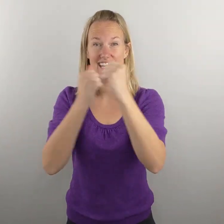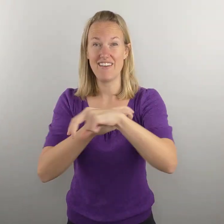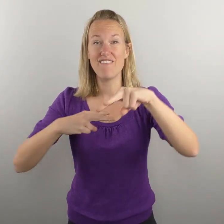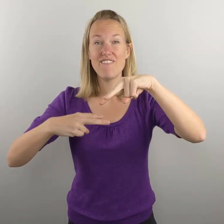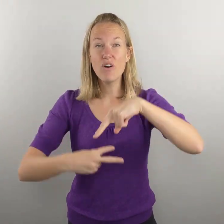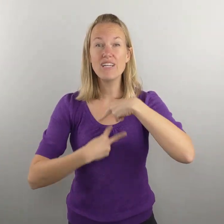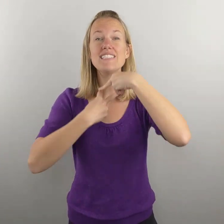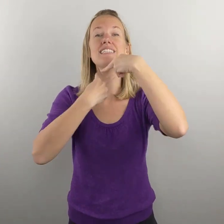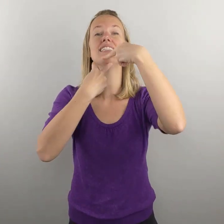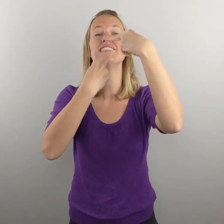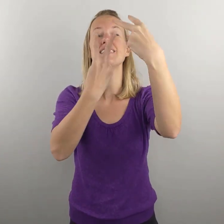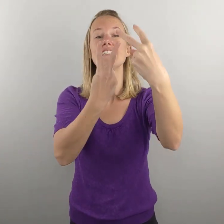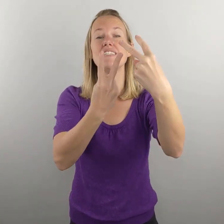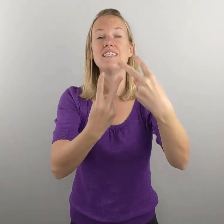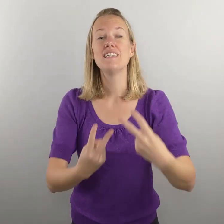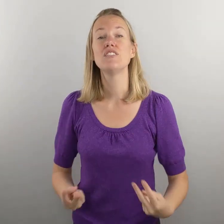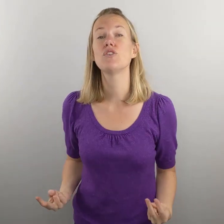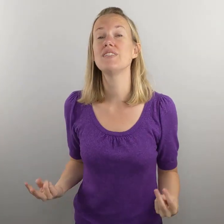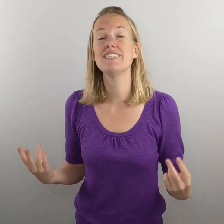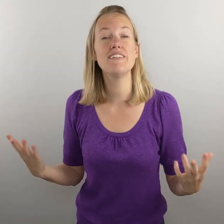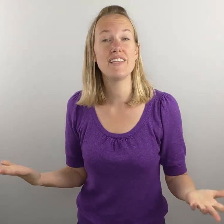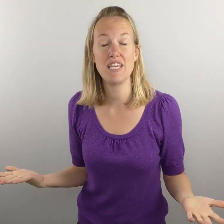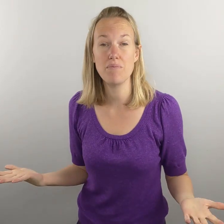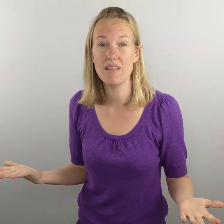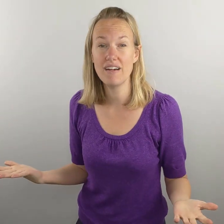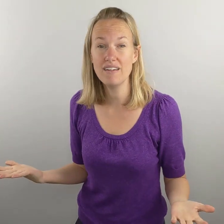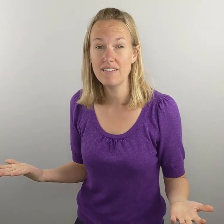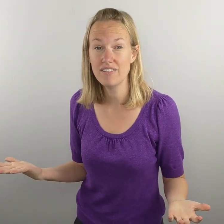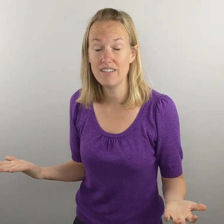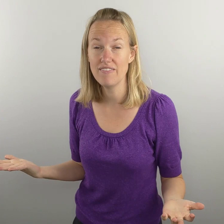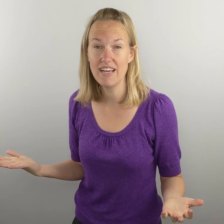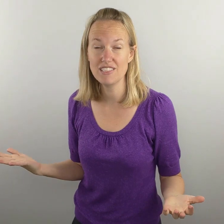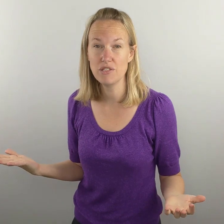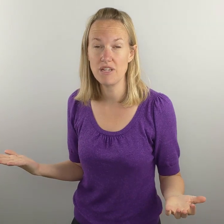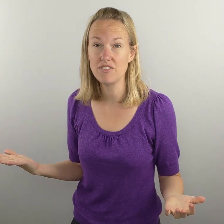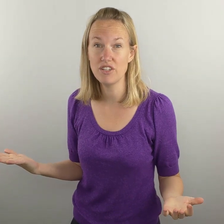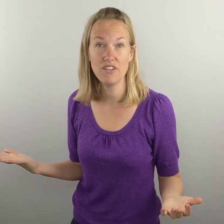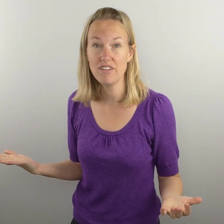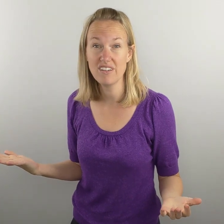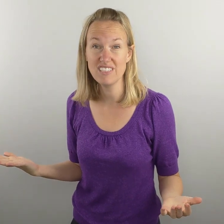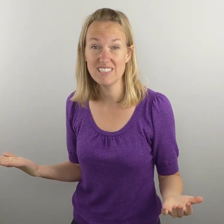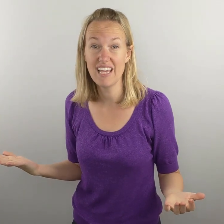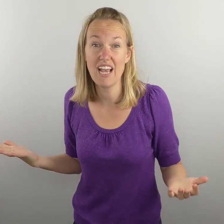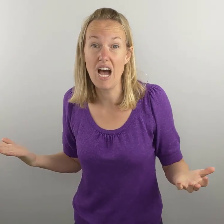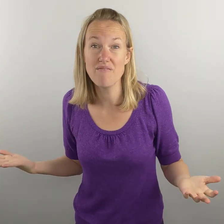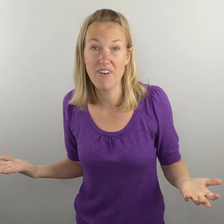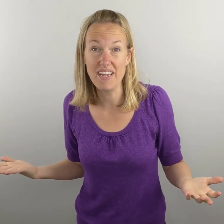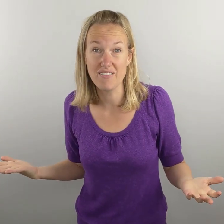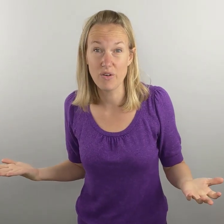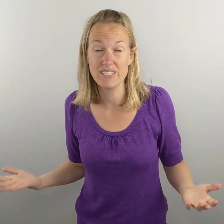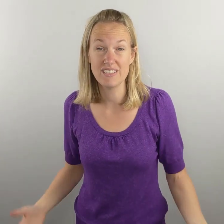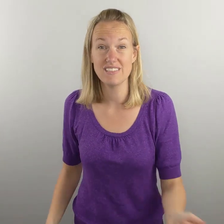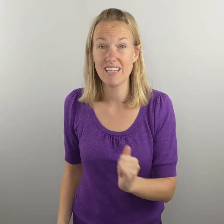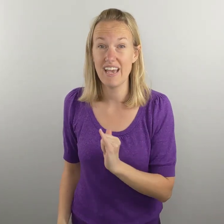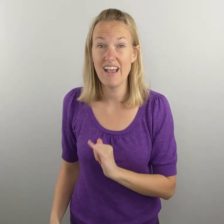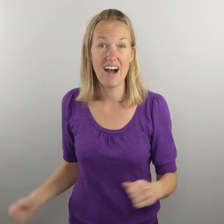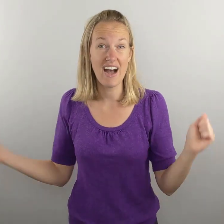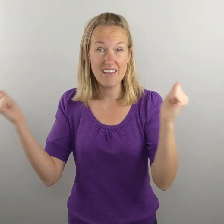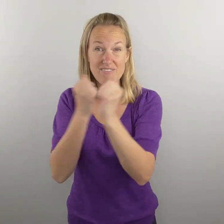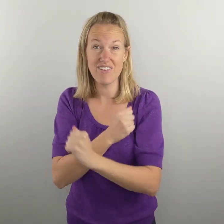fighting voices. So instead of keep there, if that's too much for you, you can just say I'm fighting voices, okay? I'm